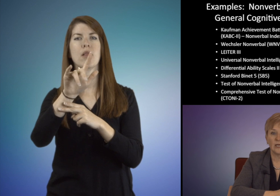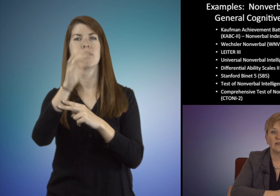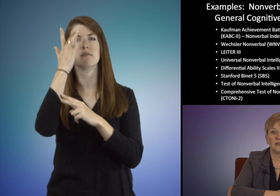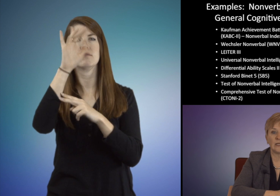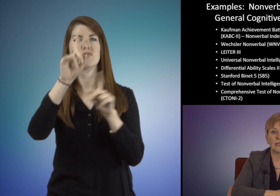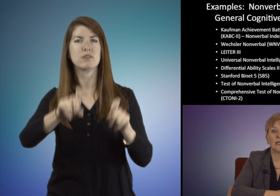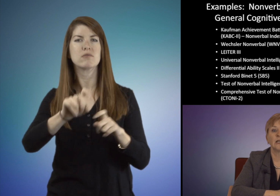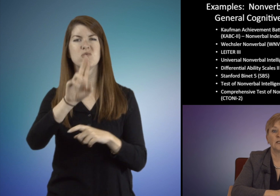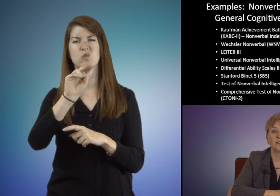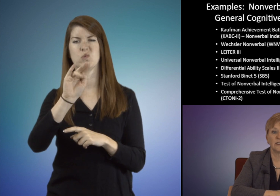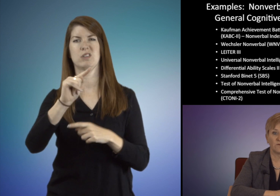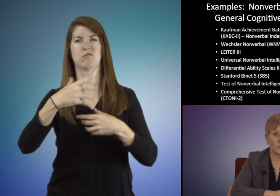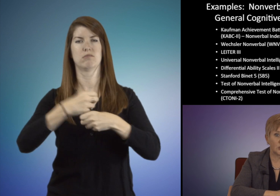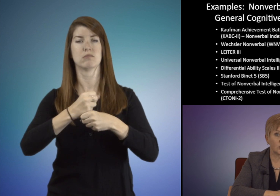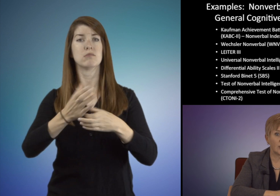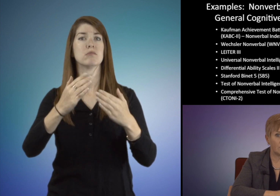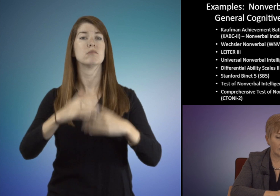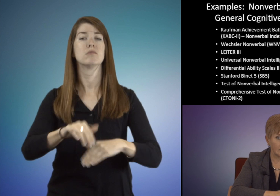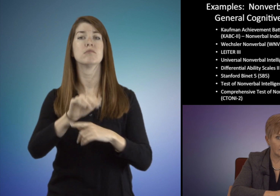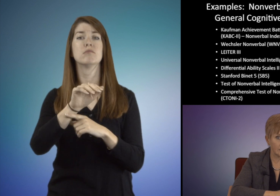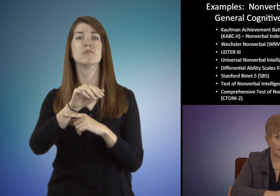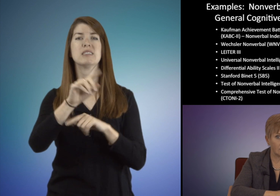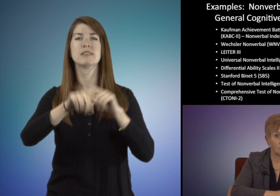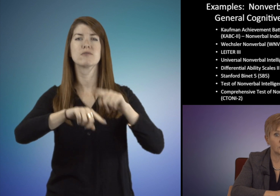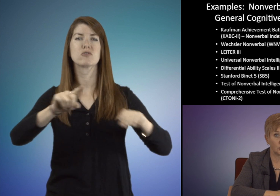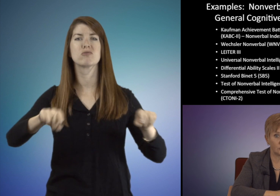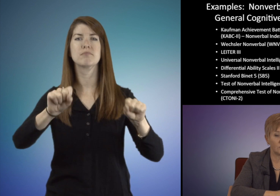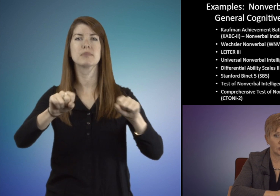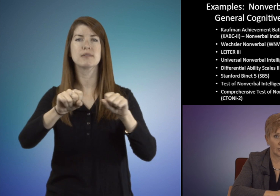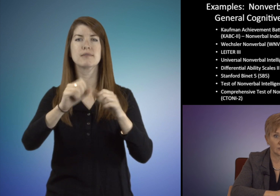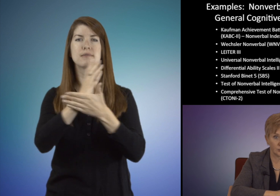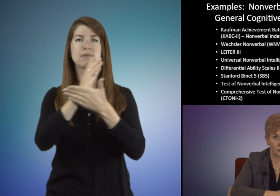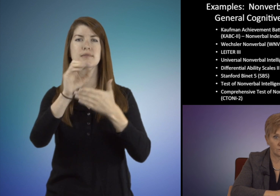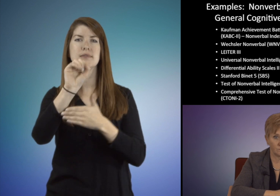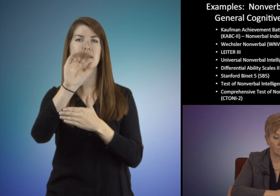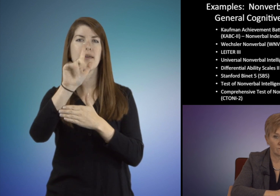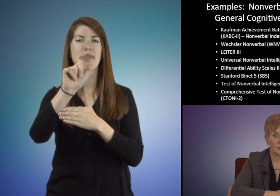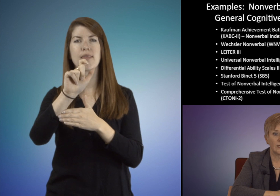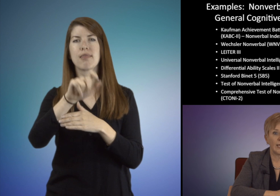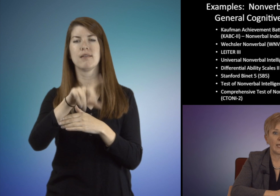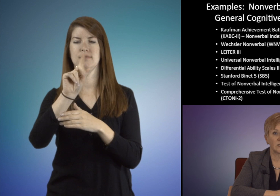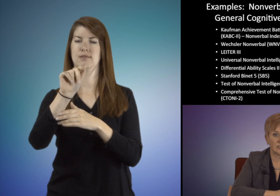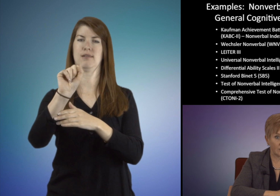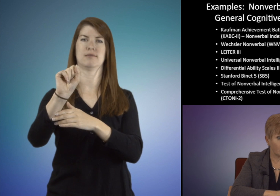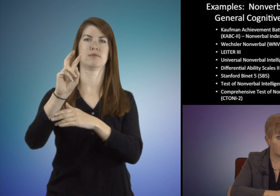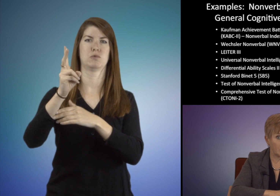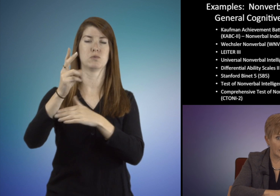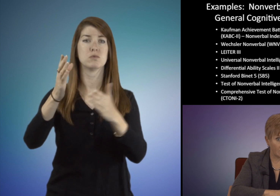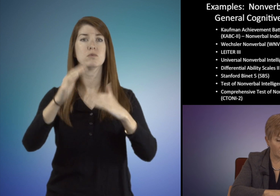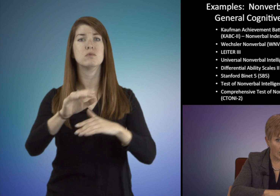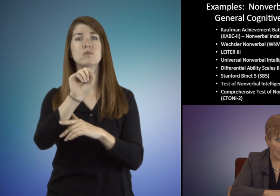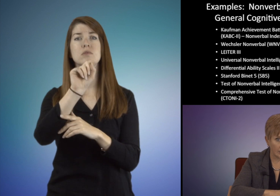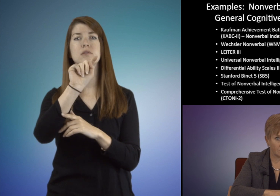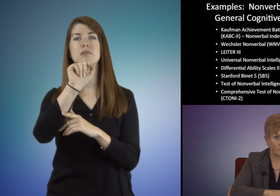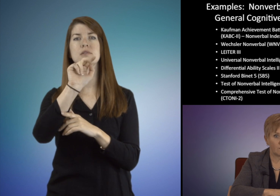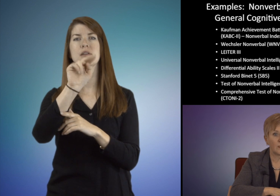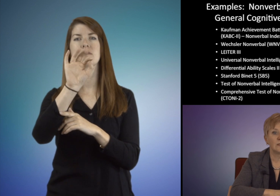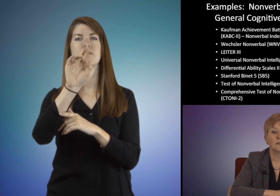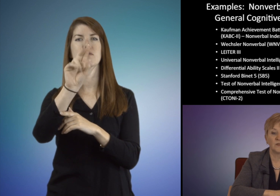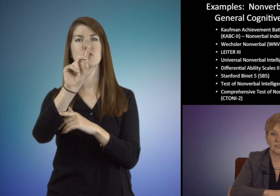used. The Differential Ability Scales 2, the DOS-2. Stanford Binet